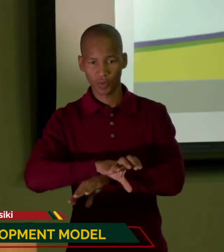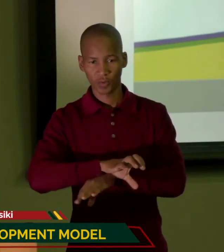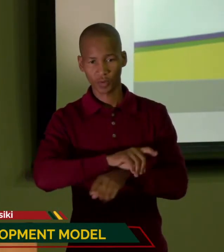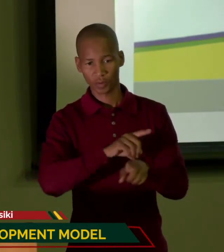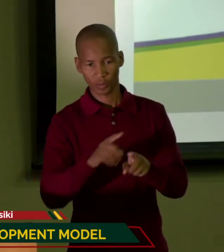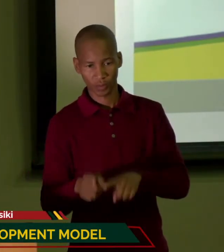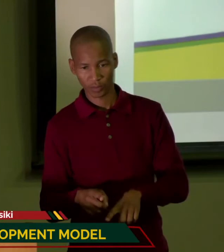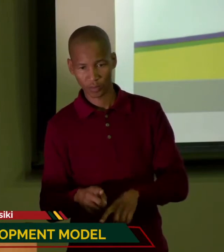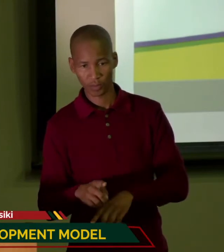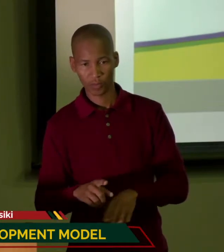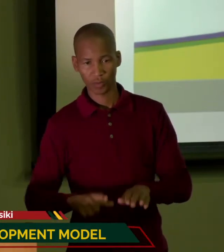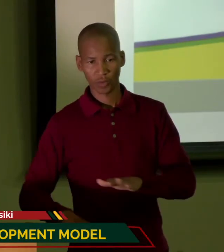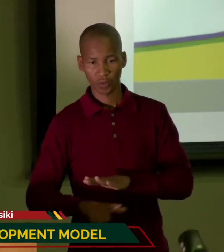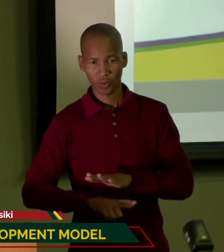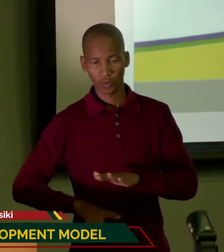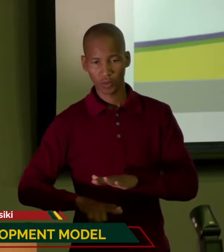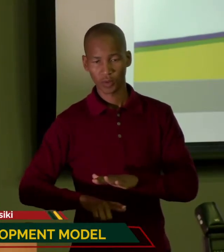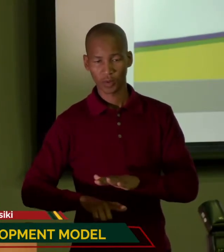of governance.